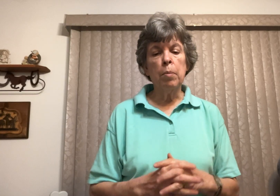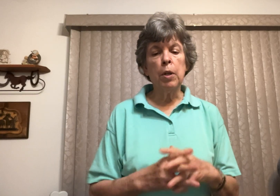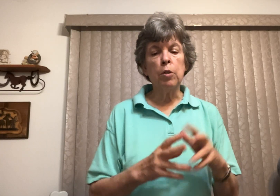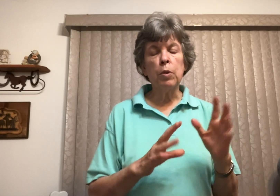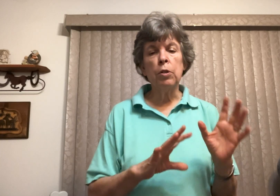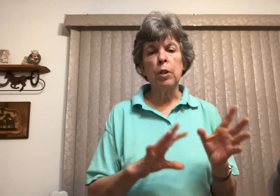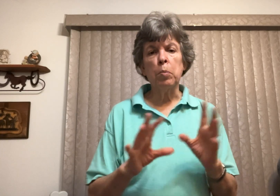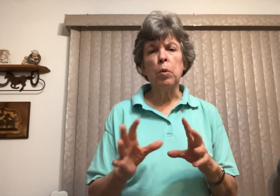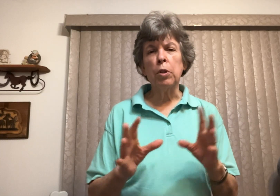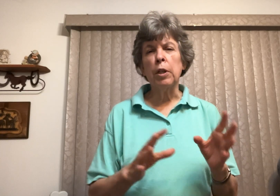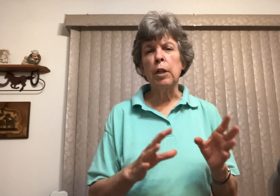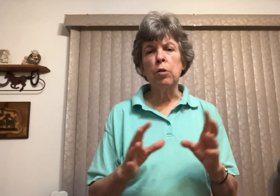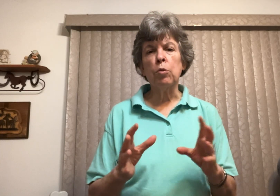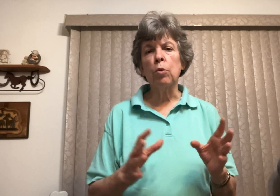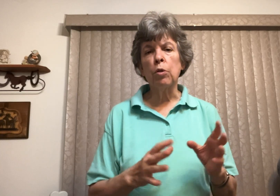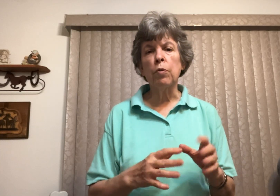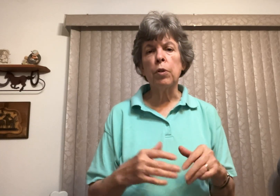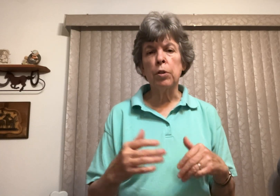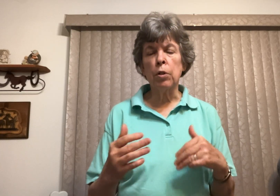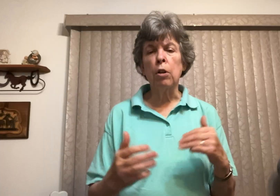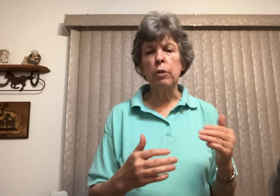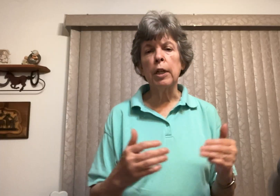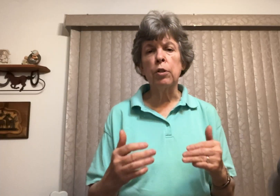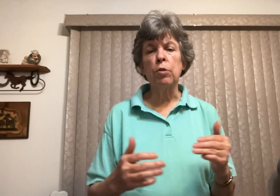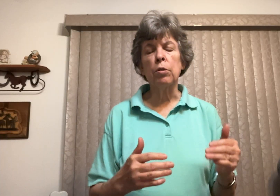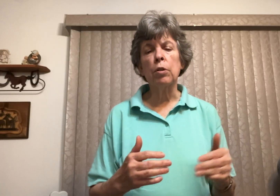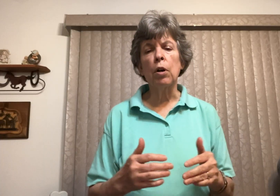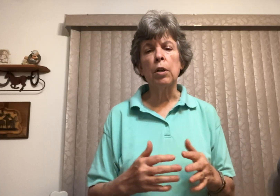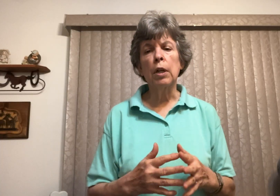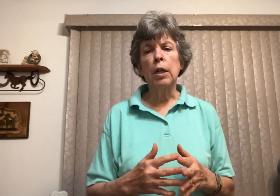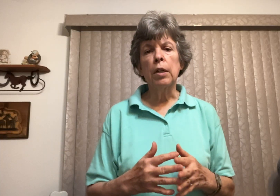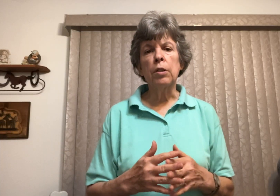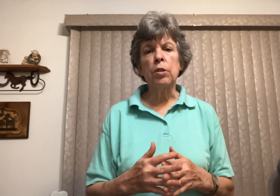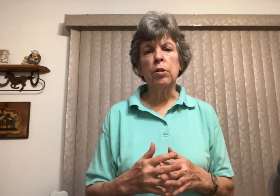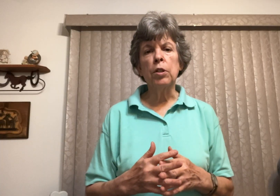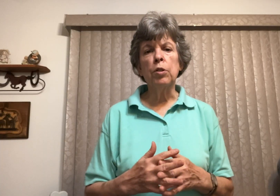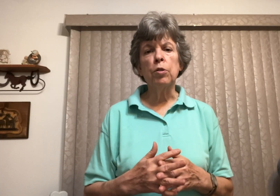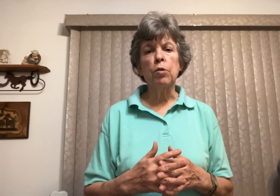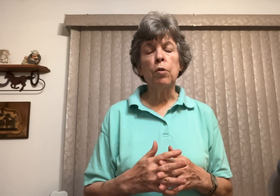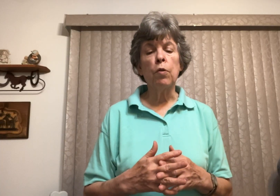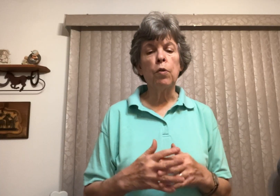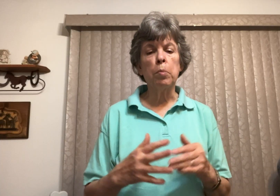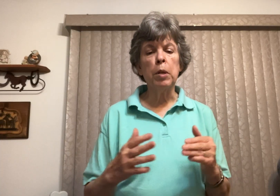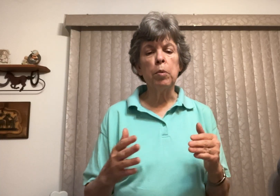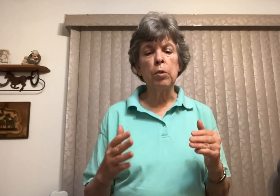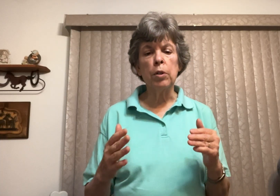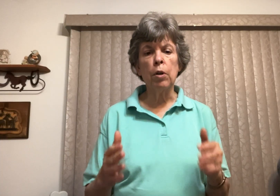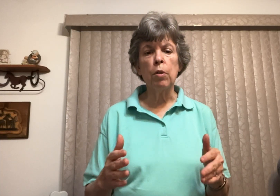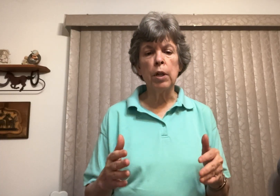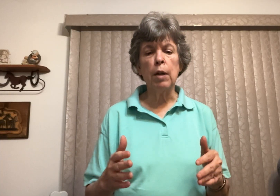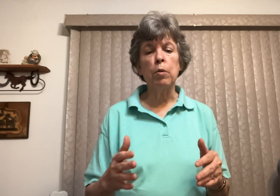because we stick more to the English order for this congregational song. It's just easier for people to know that, hey, we're